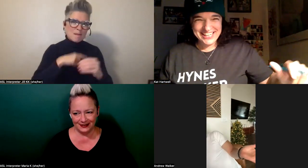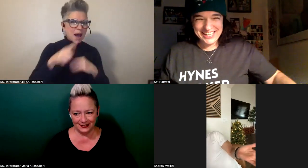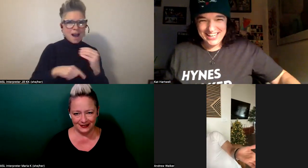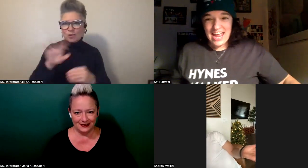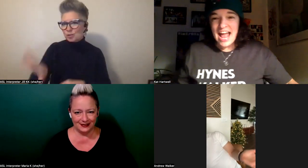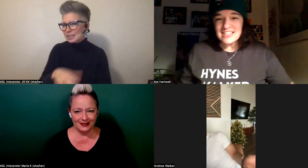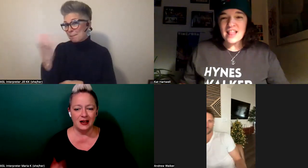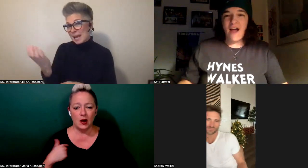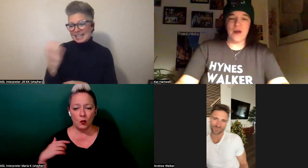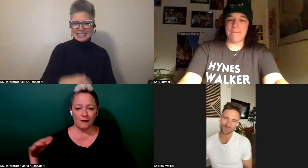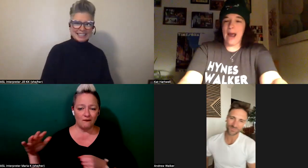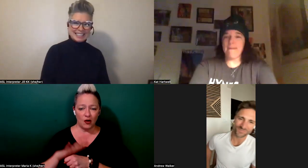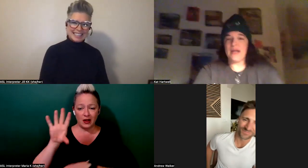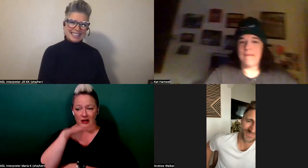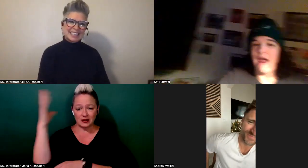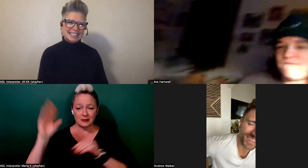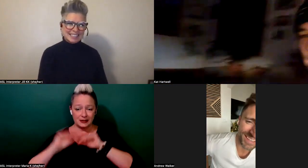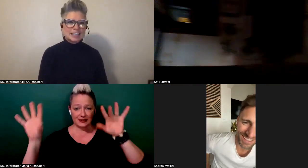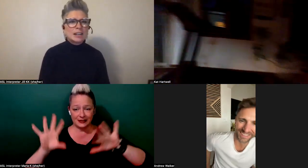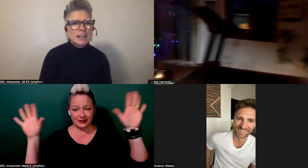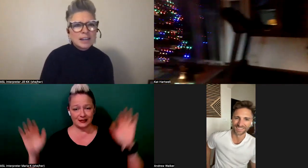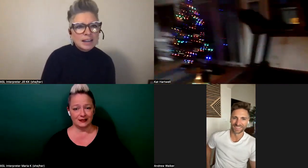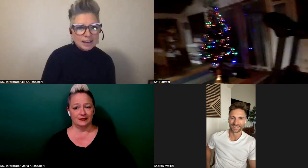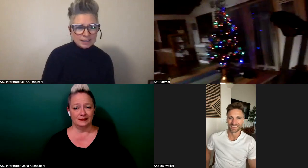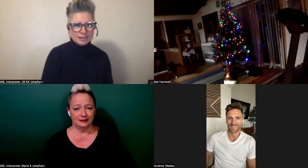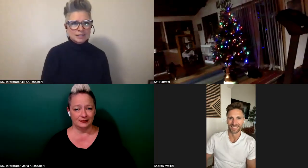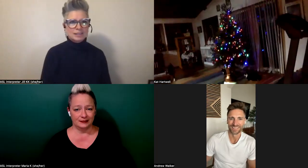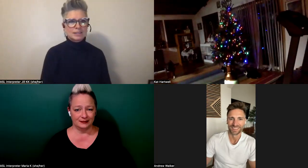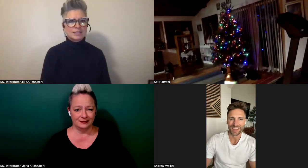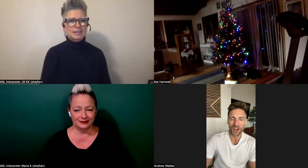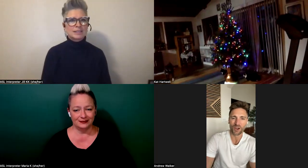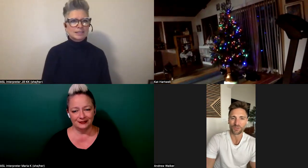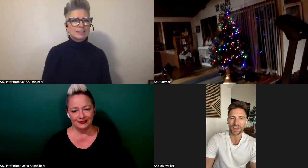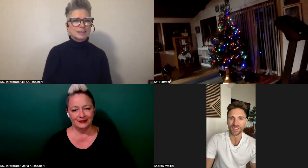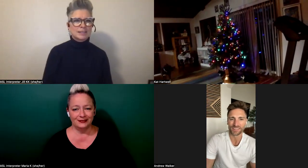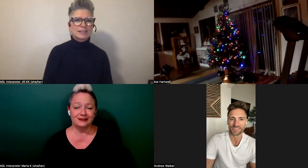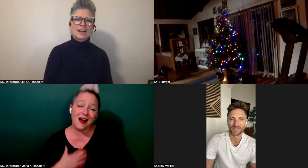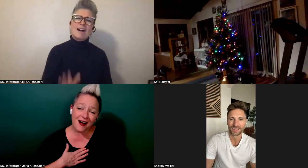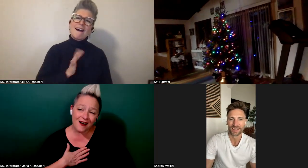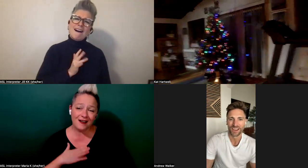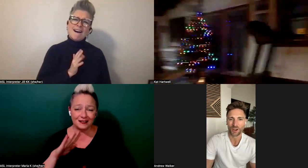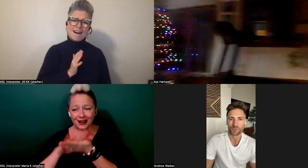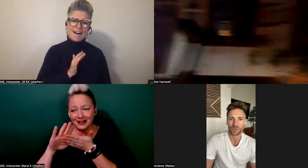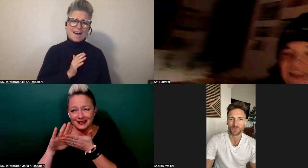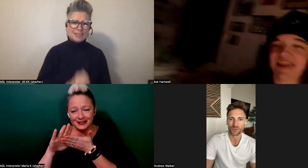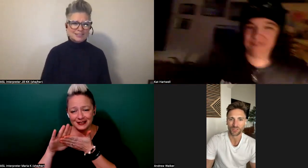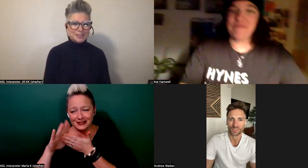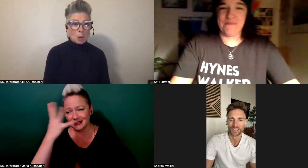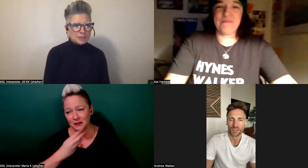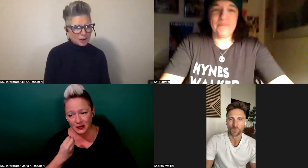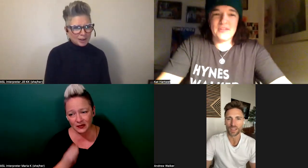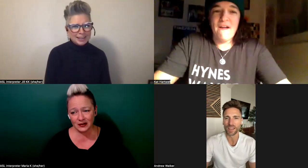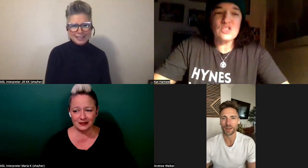We're fully Christmased out. I love my tree. Oh, nice. Oh,